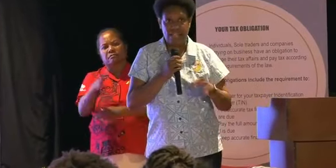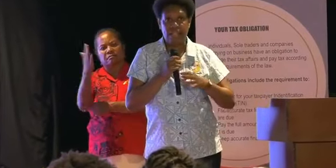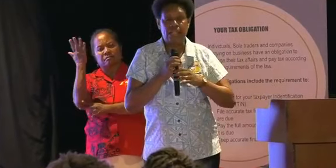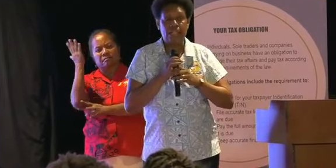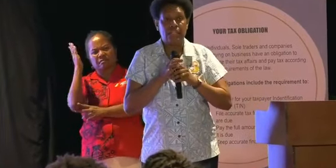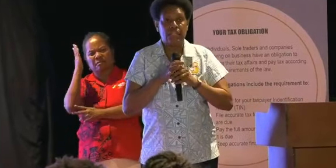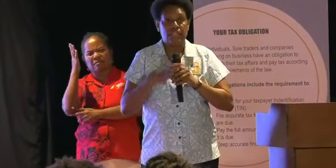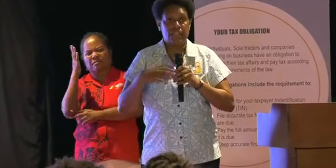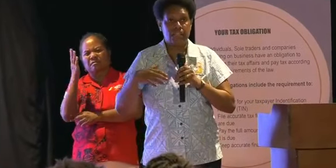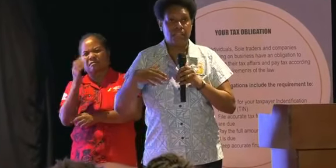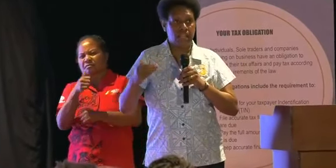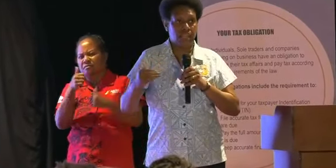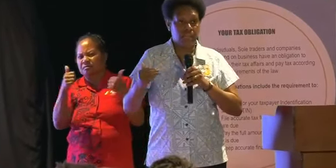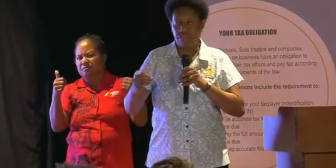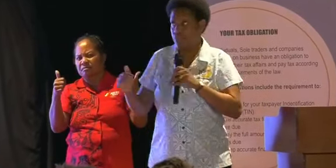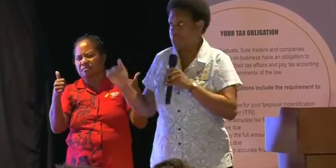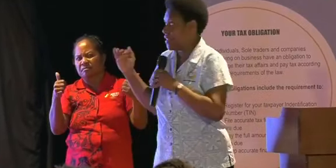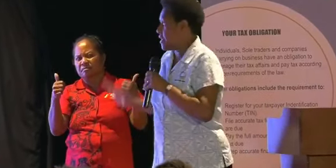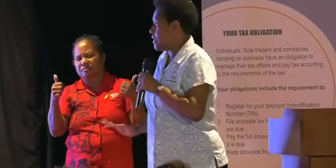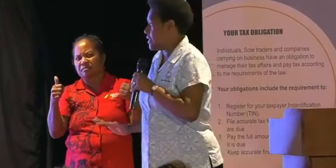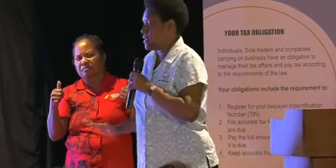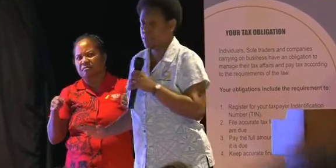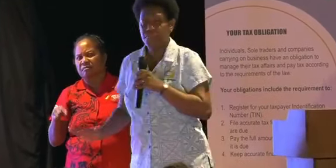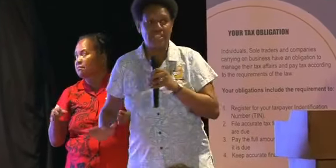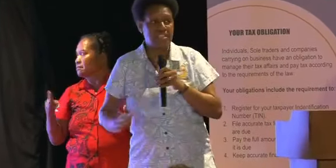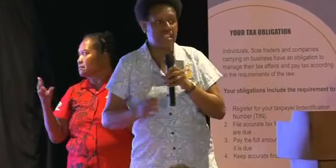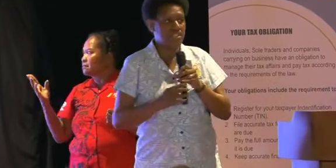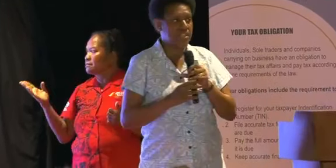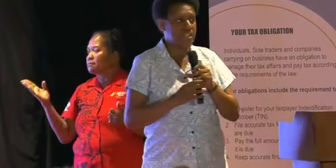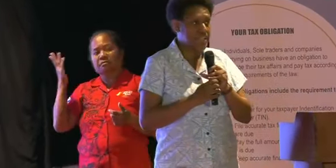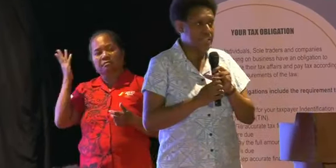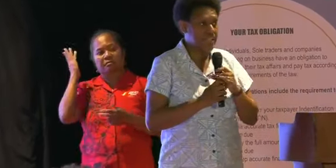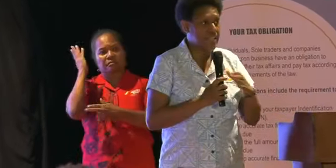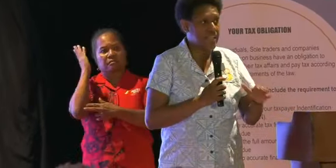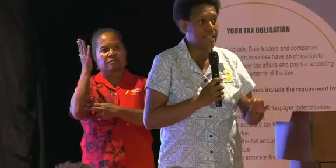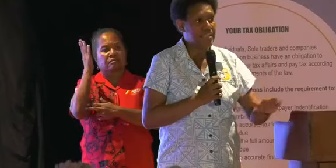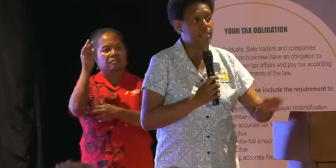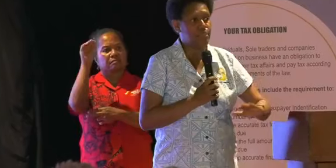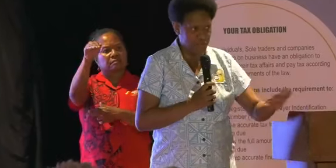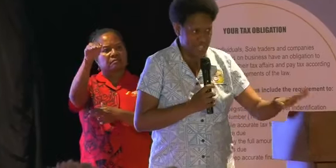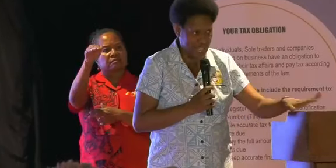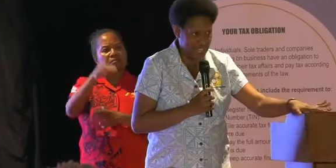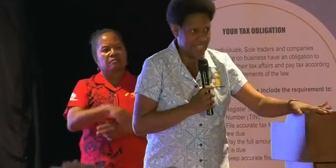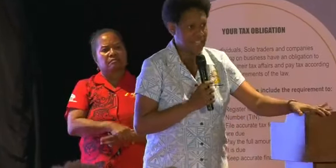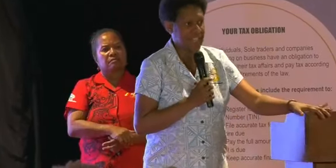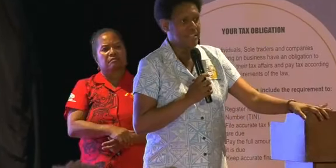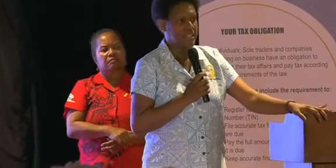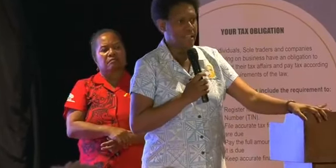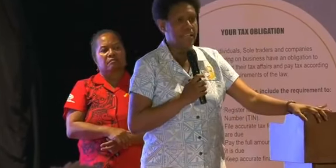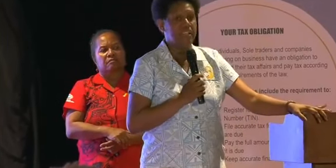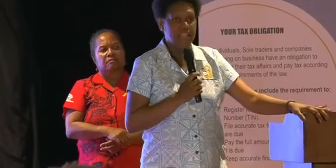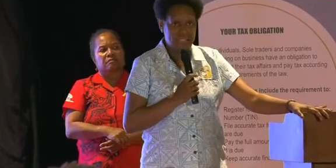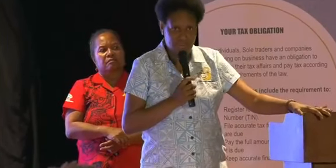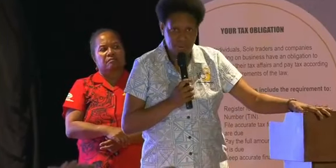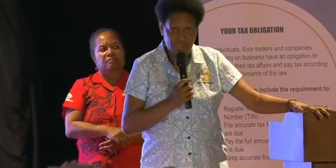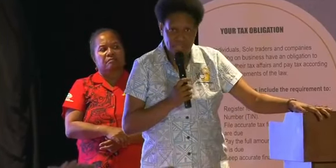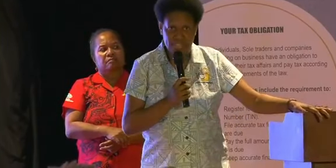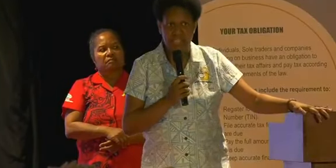is clear. The take on from this presentation is there is a process.